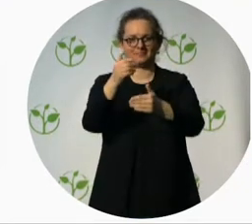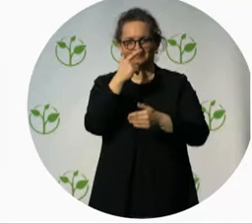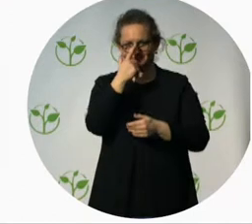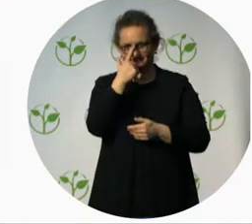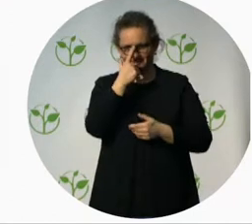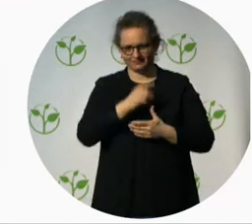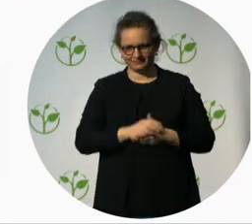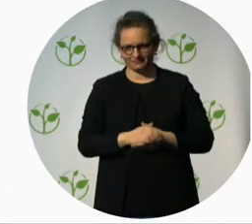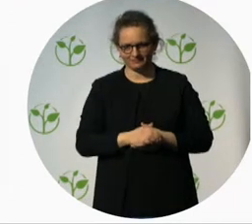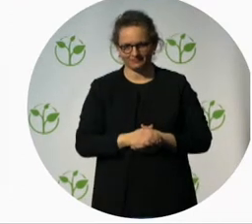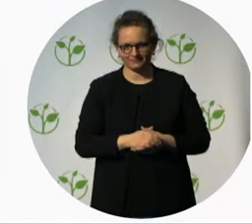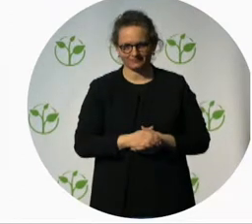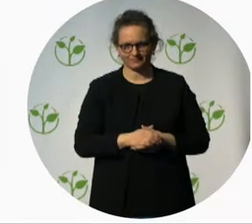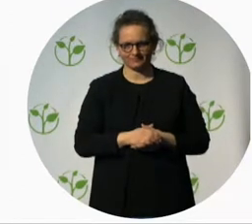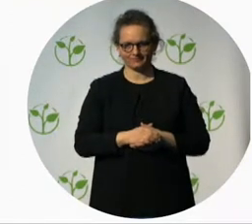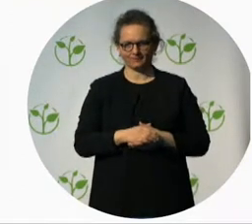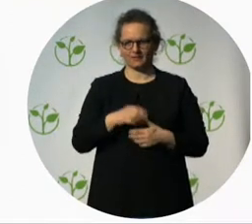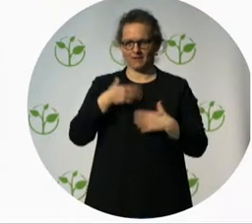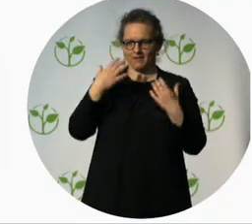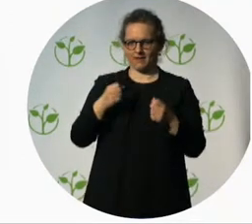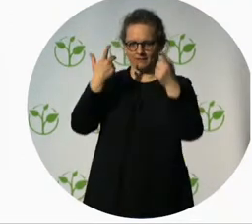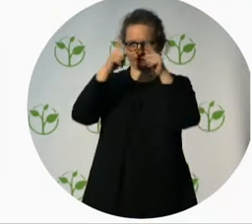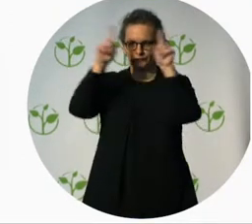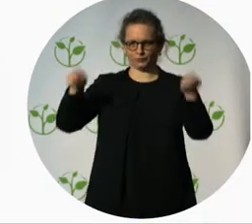to this group, which began